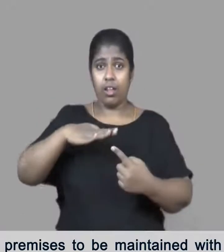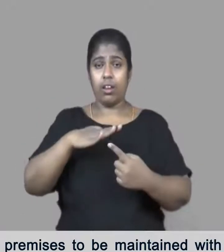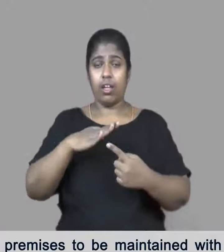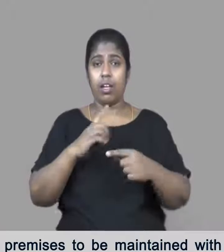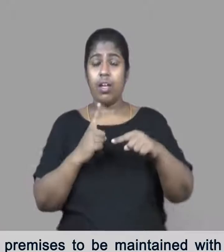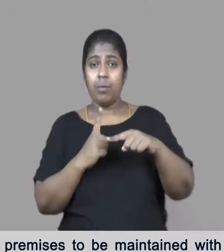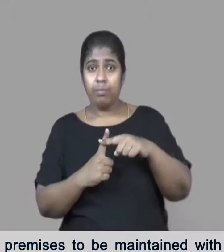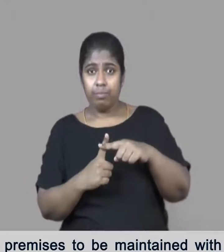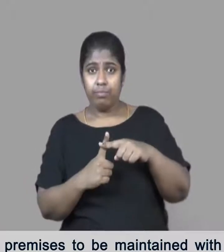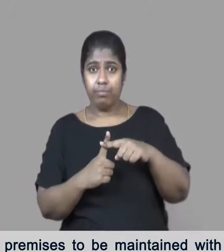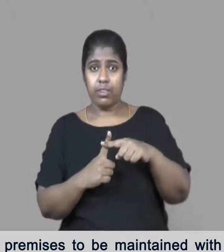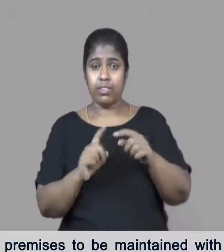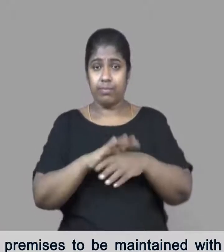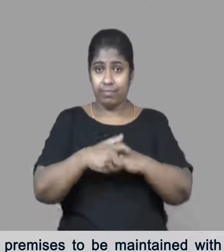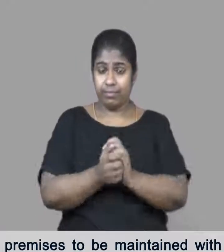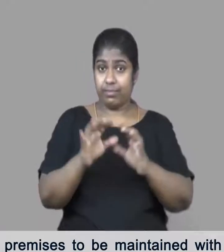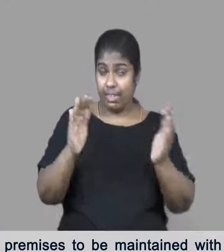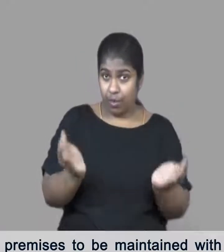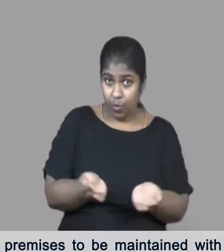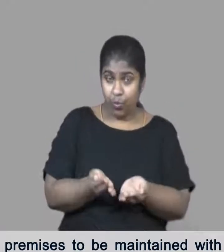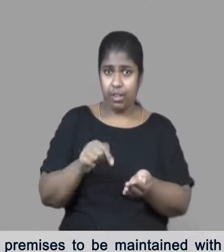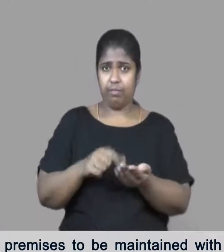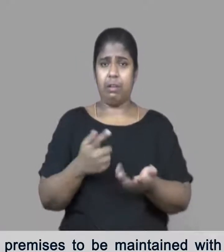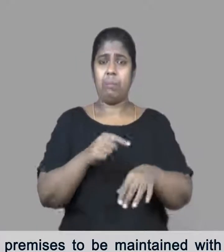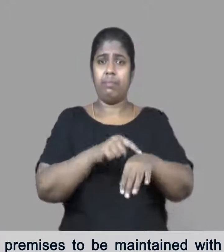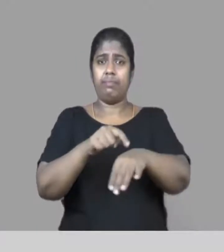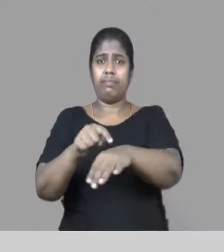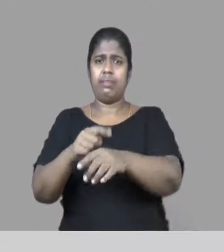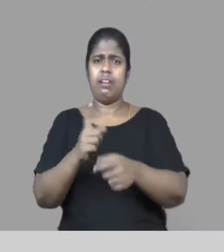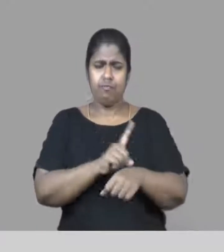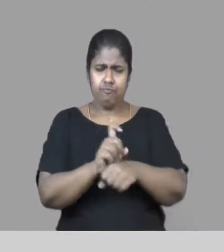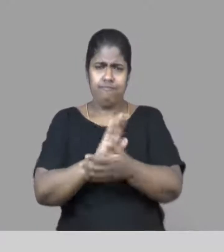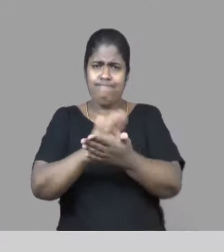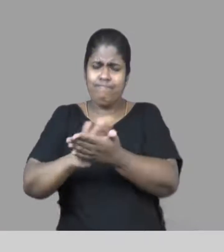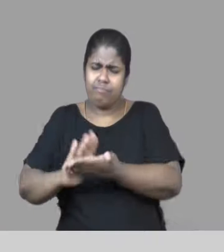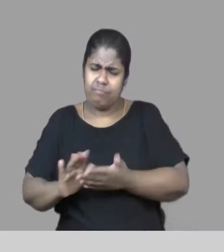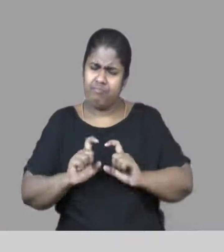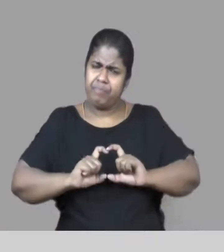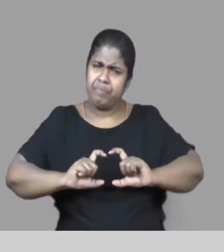lavatories, drinking and hand washing stations.